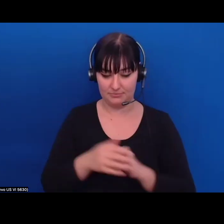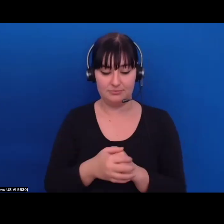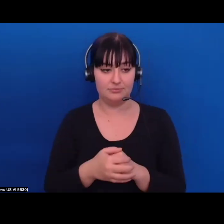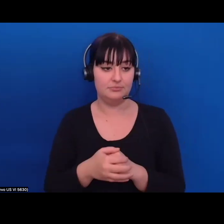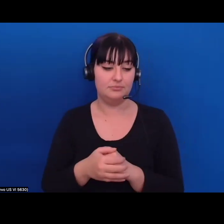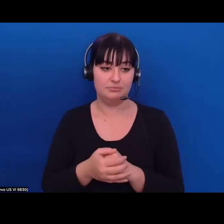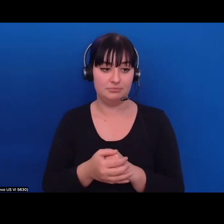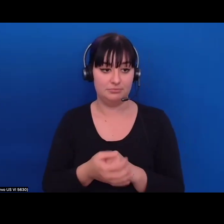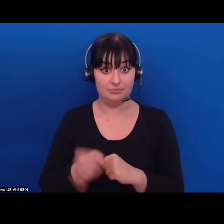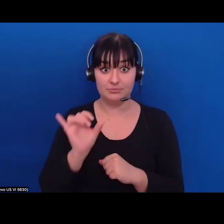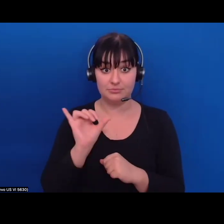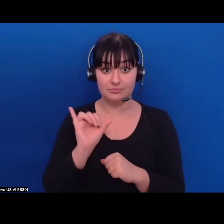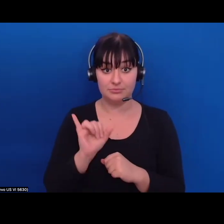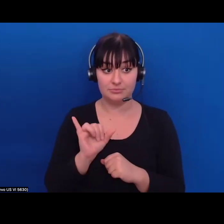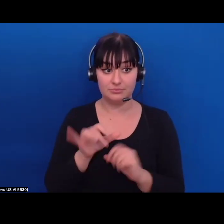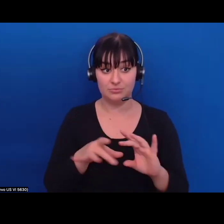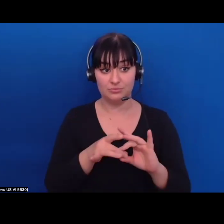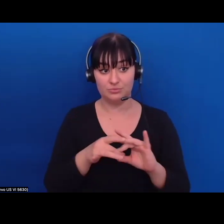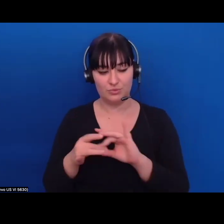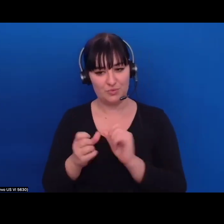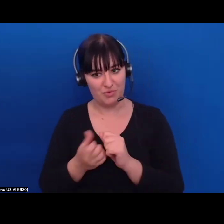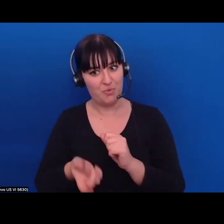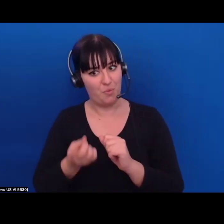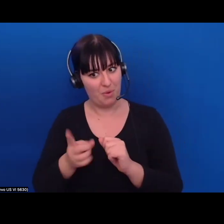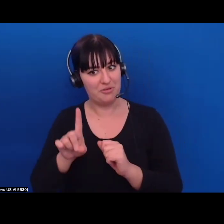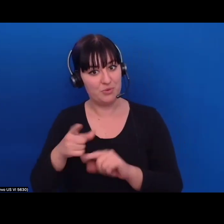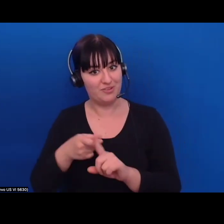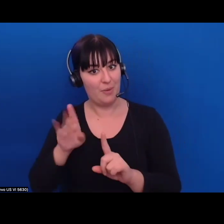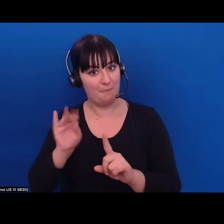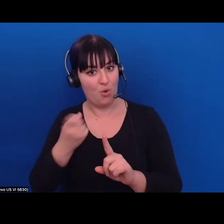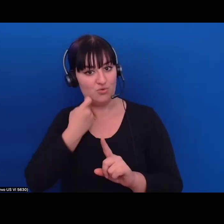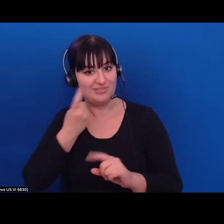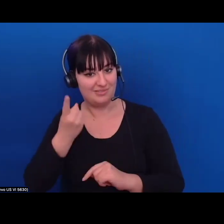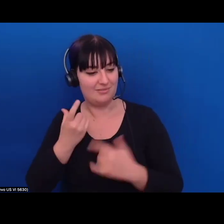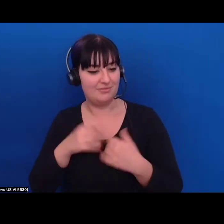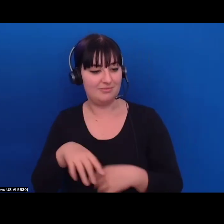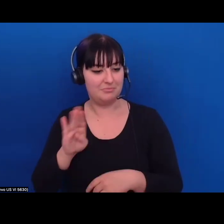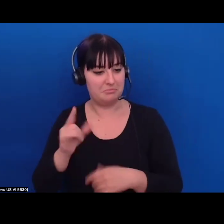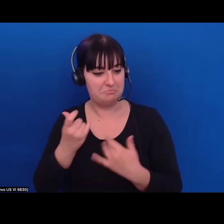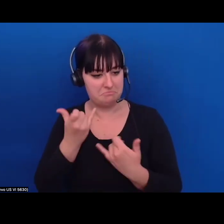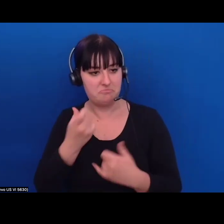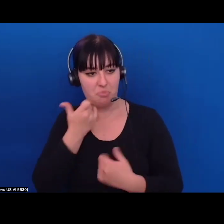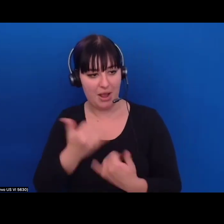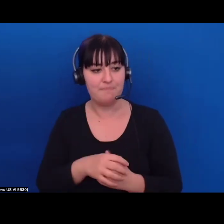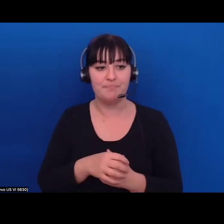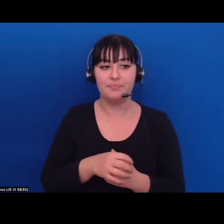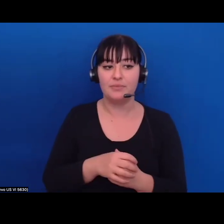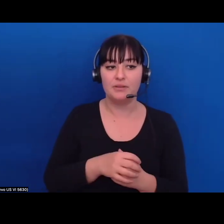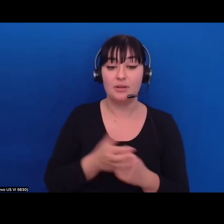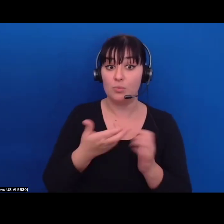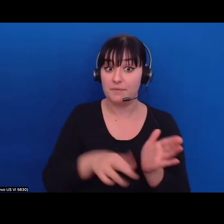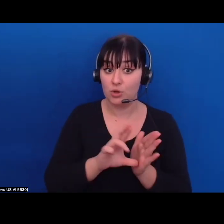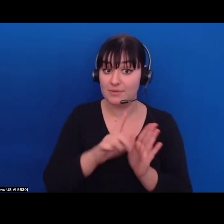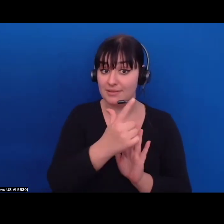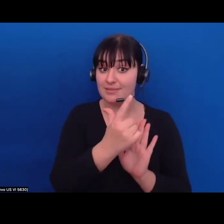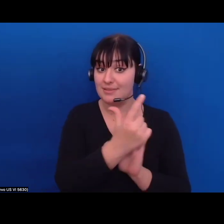is related to one of the questions Bill just had, a review of the legislation. Once again, this